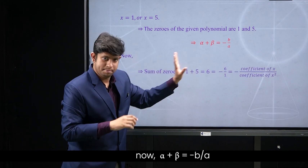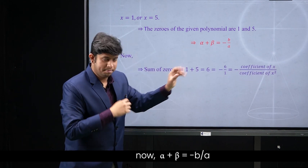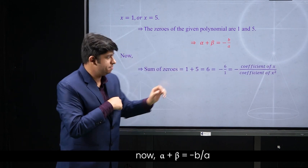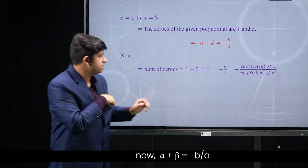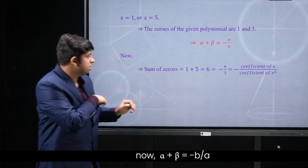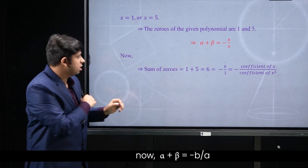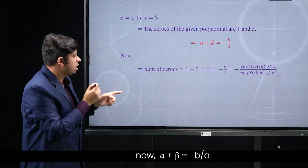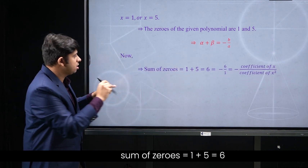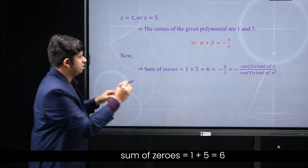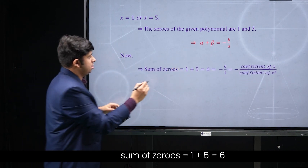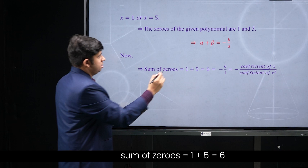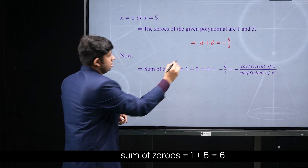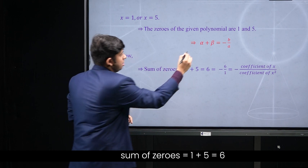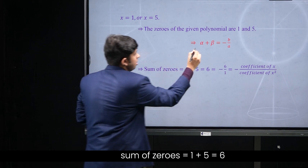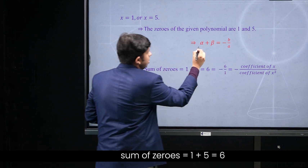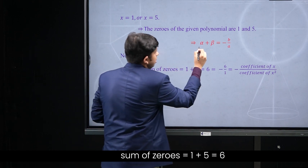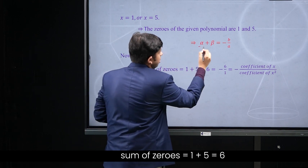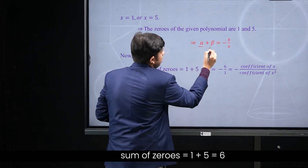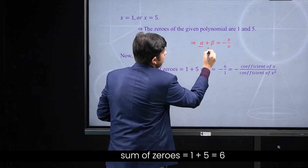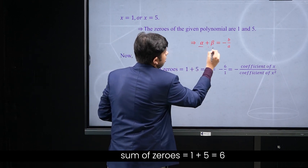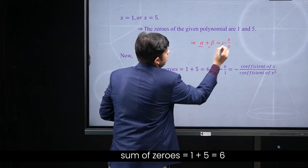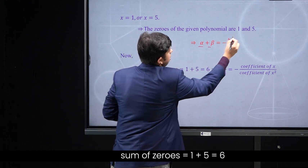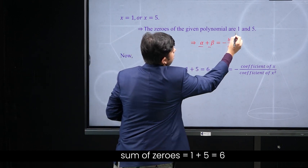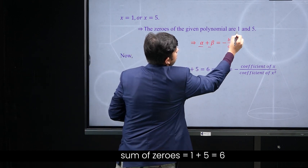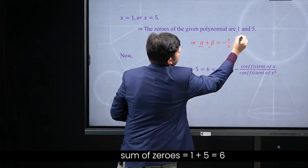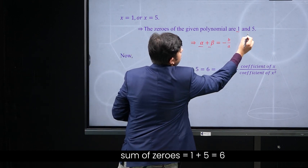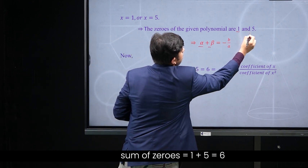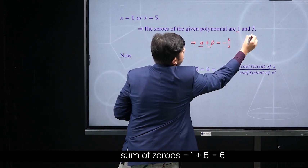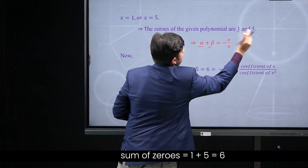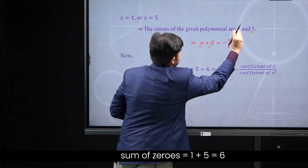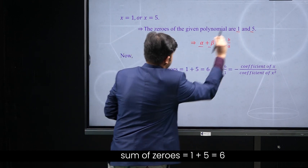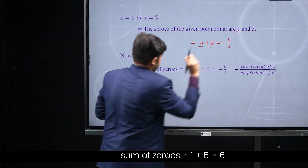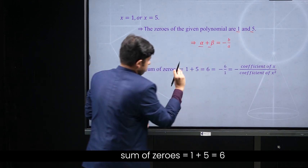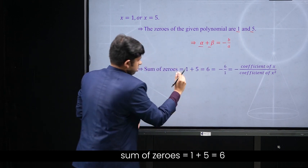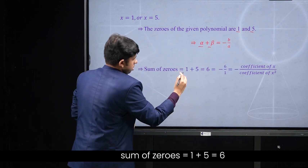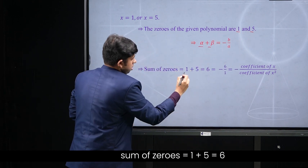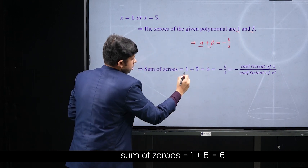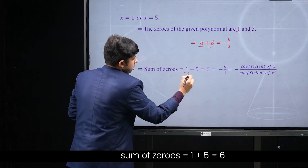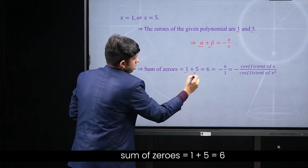a. So, sum of zeros is equal to 1 plus 5, that is equal to 6.